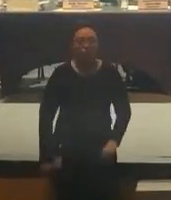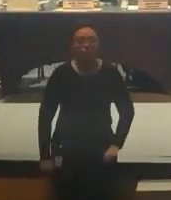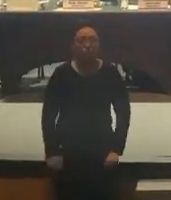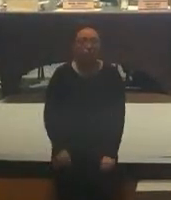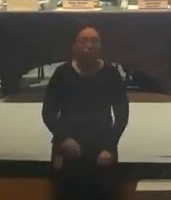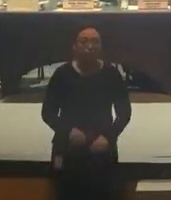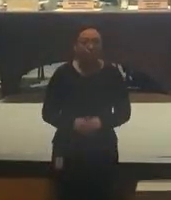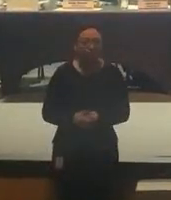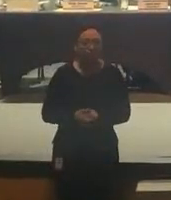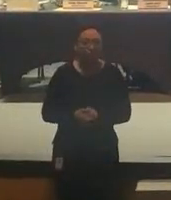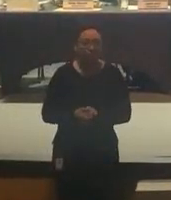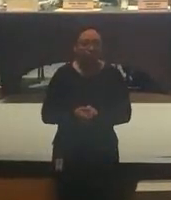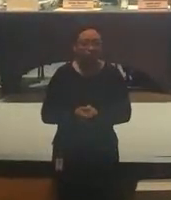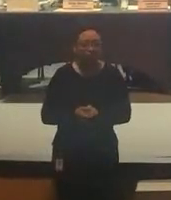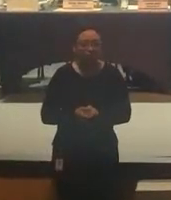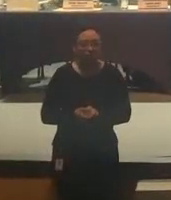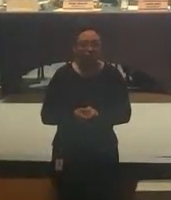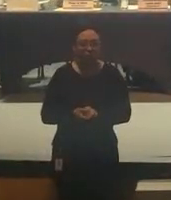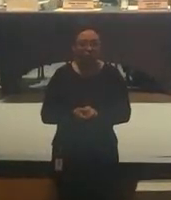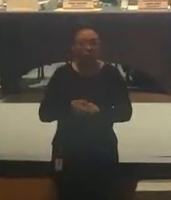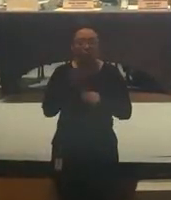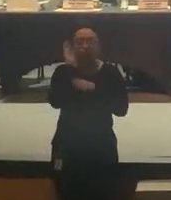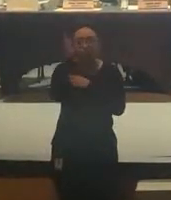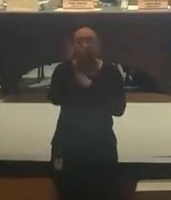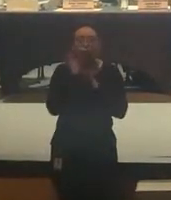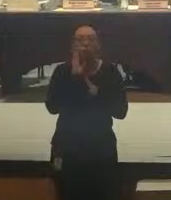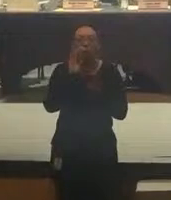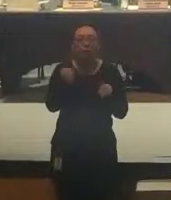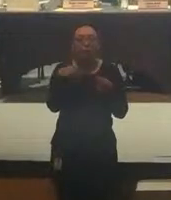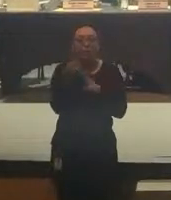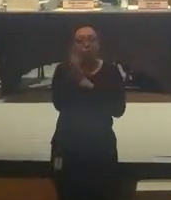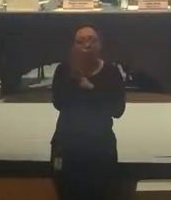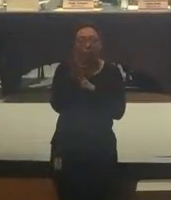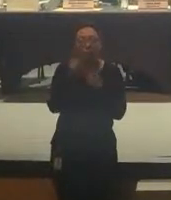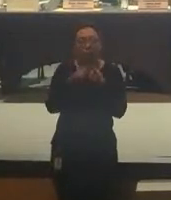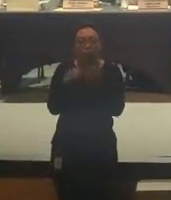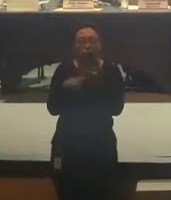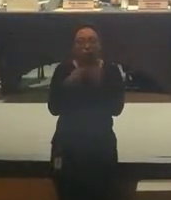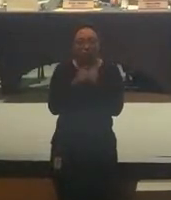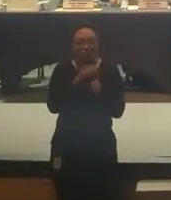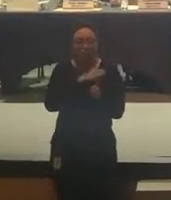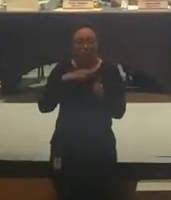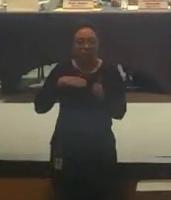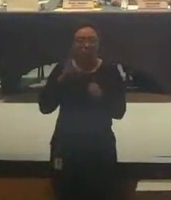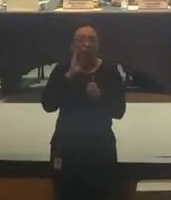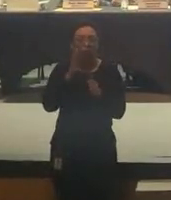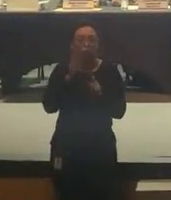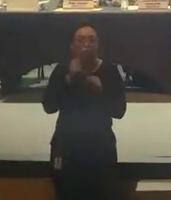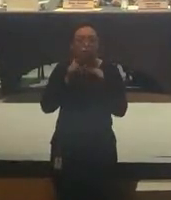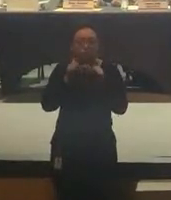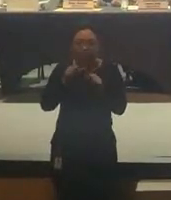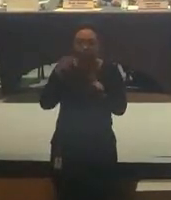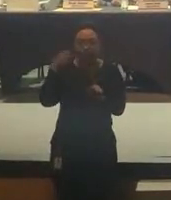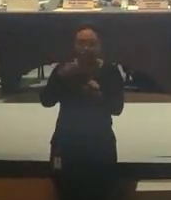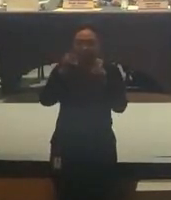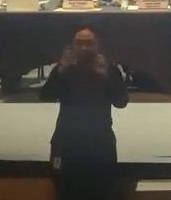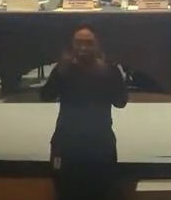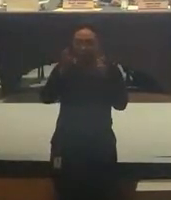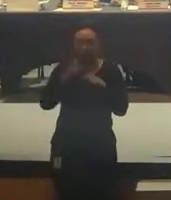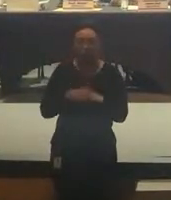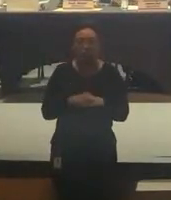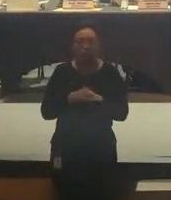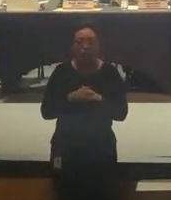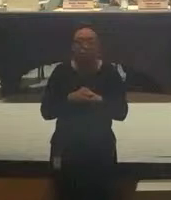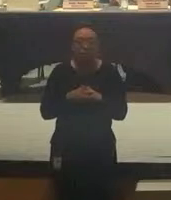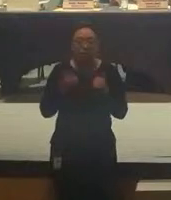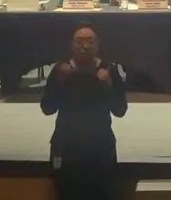Let's see. Speakers will be given 3 minutes to address the commission and shall remain on topic.